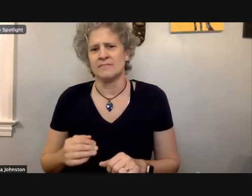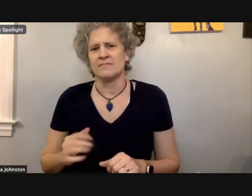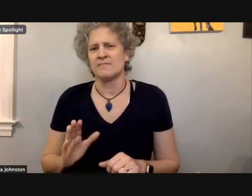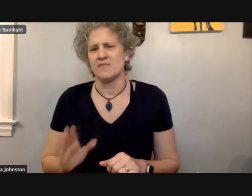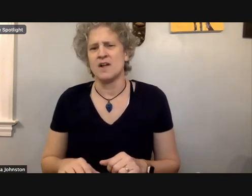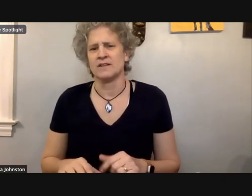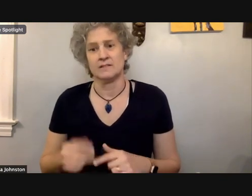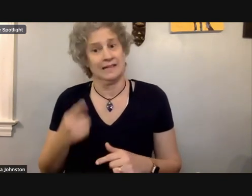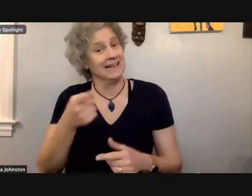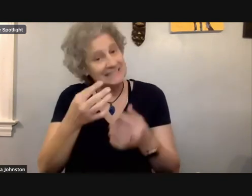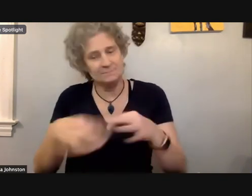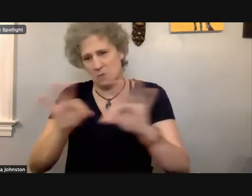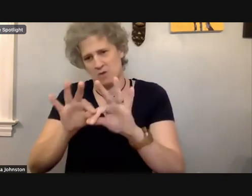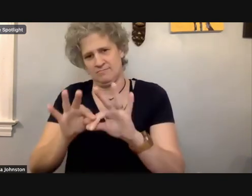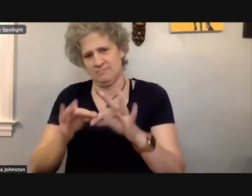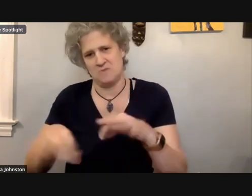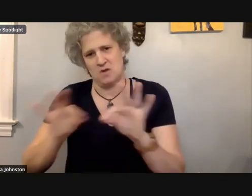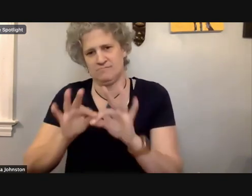explain these concepts.